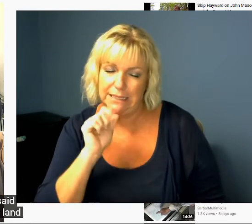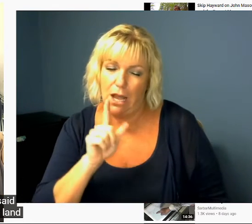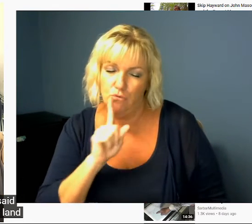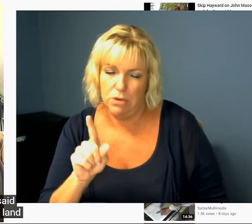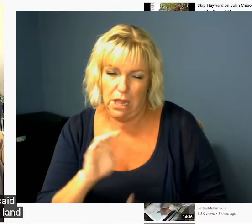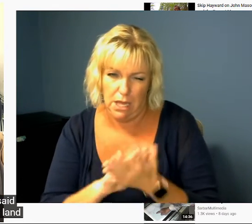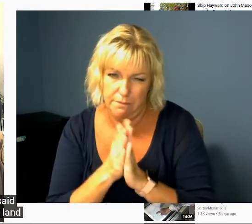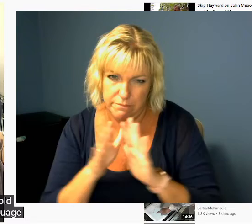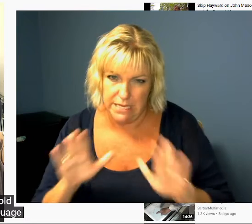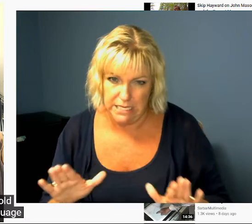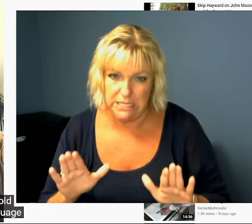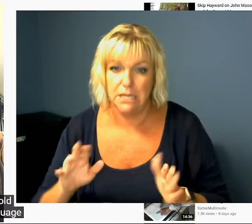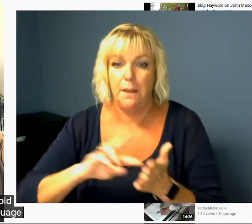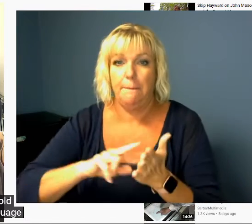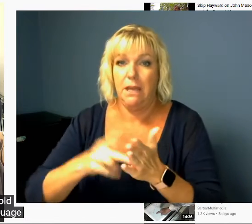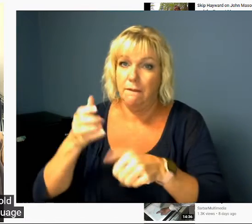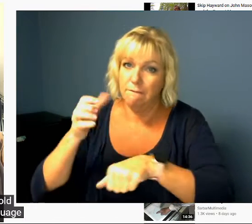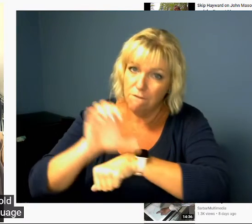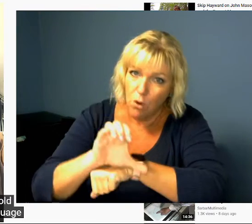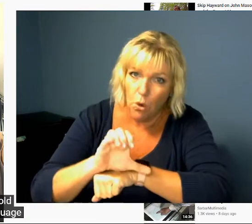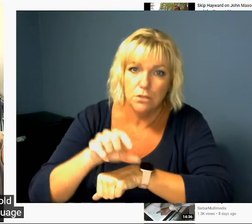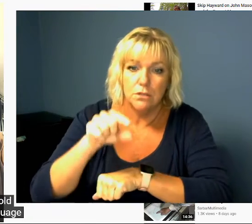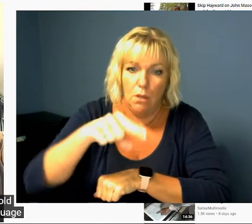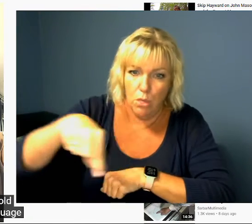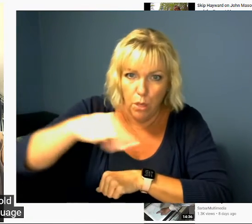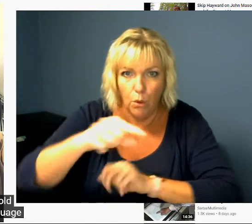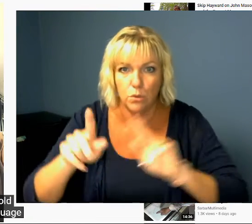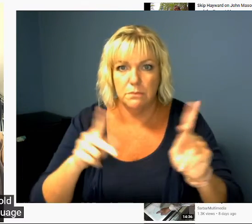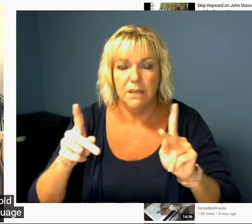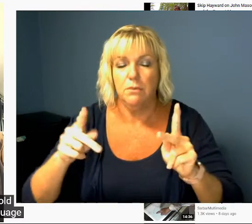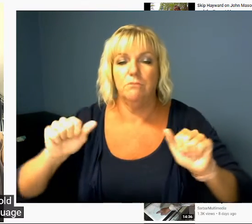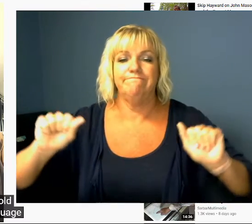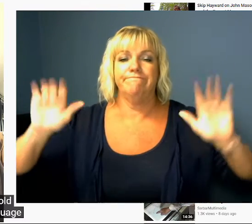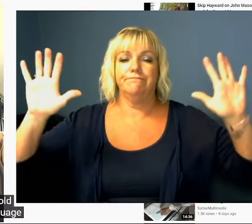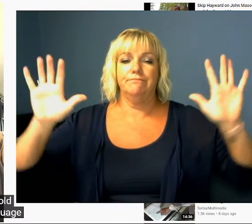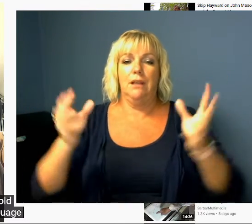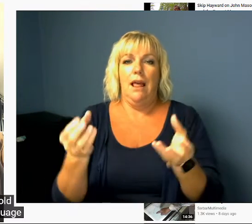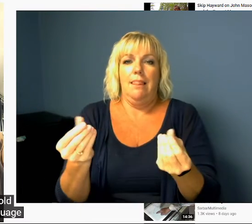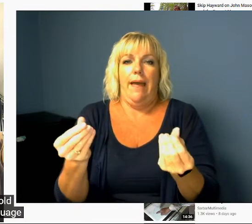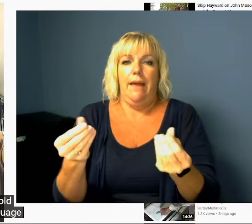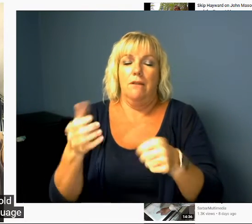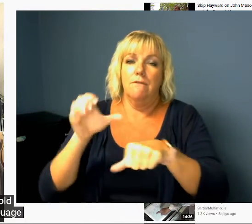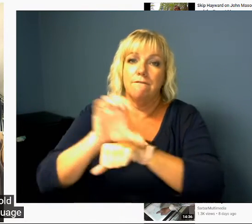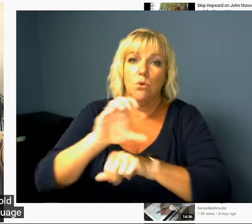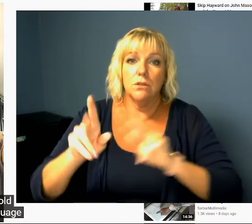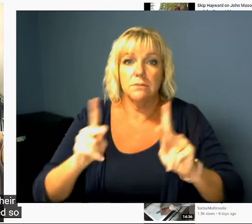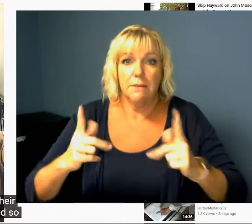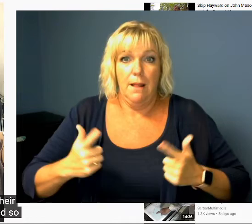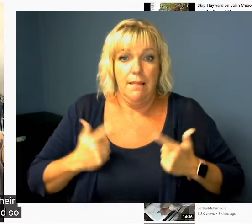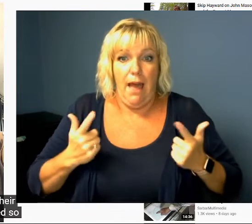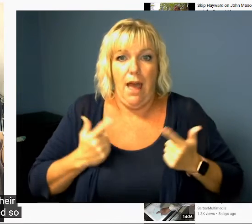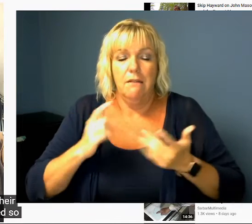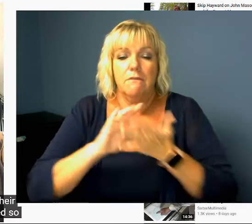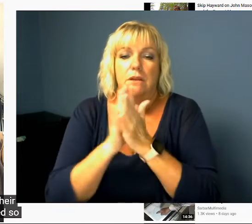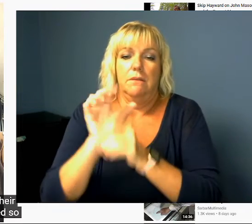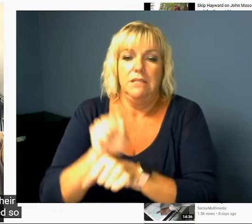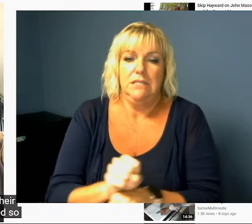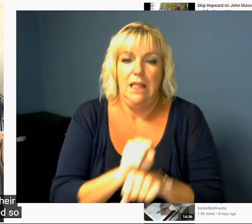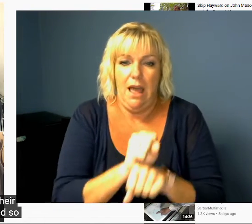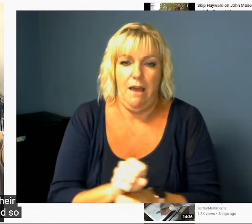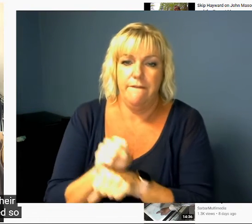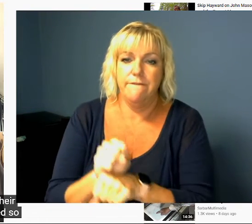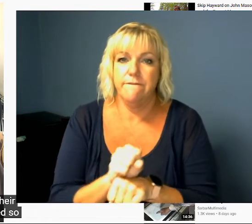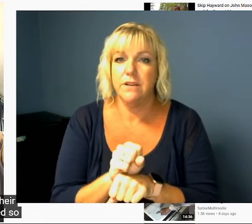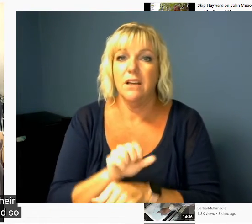the Pequot would lose their land. Any surviving Pequot were sold into slavery, and the Pequot language could no longer be